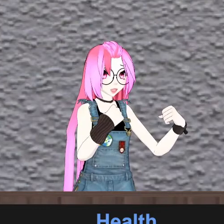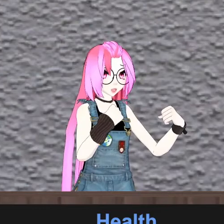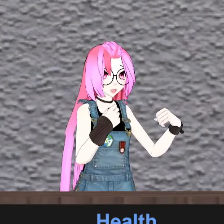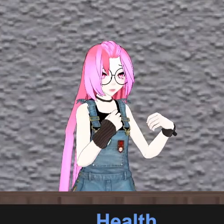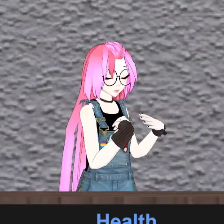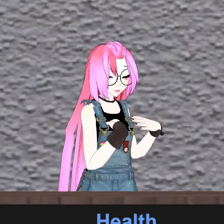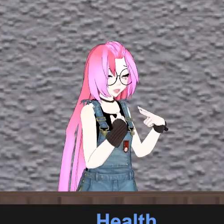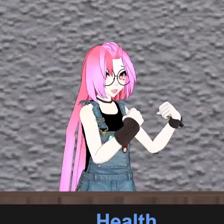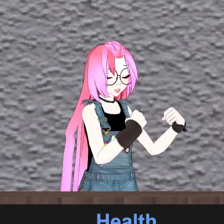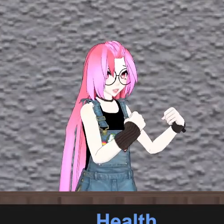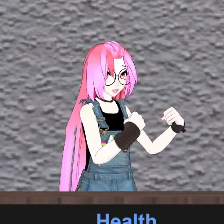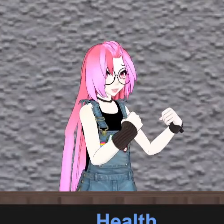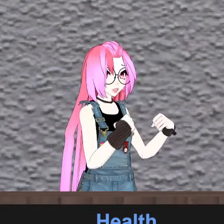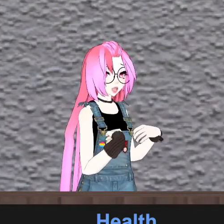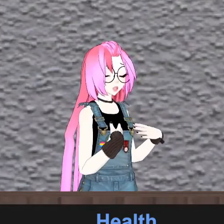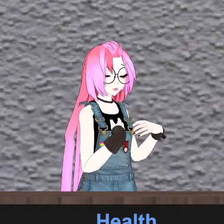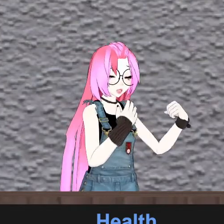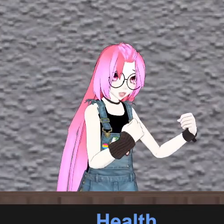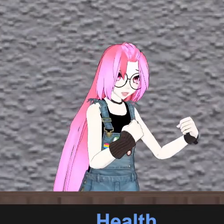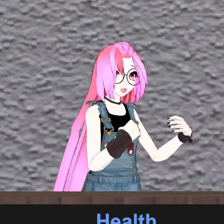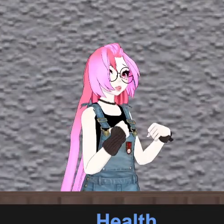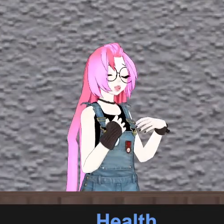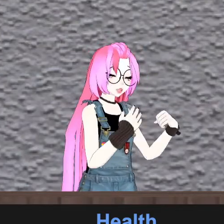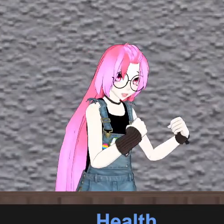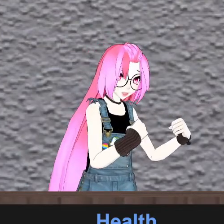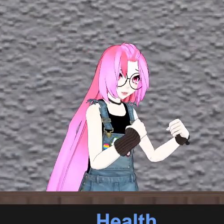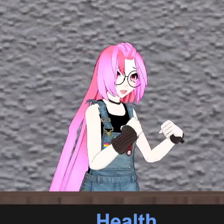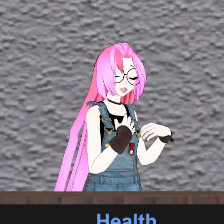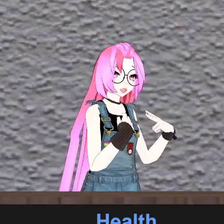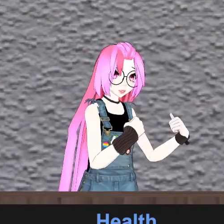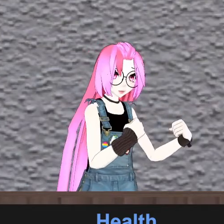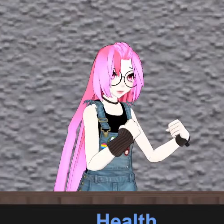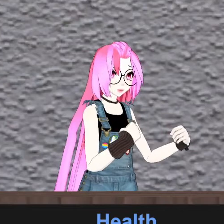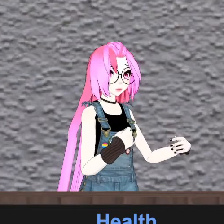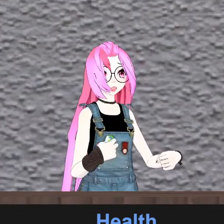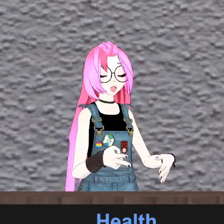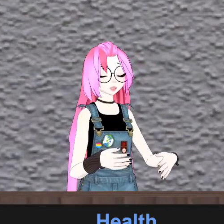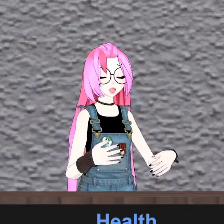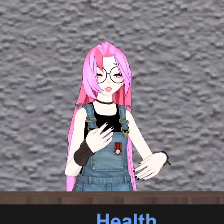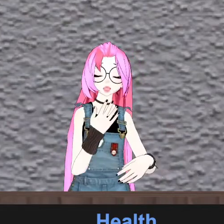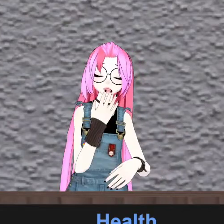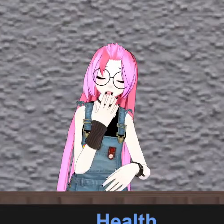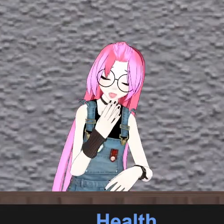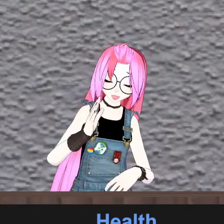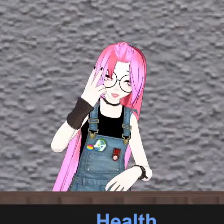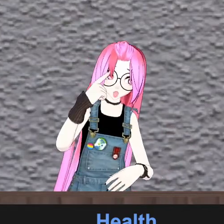your chest area strong or healthy. I'm healthy. I have health. But if you want to say health, like that's bad for your